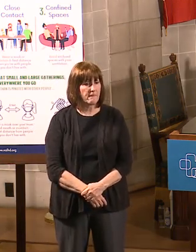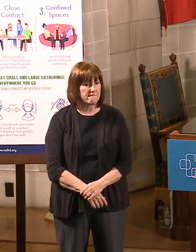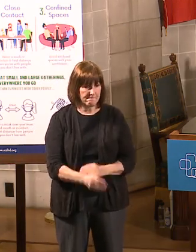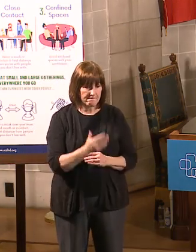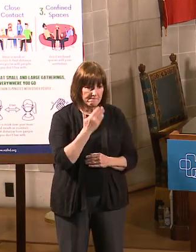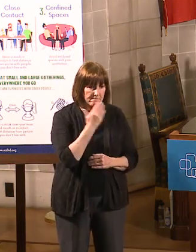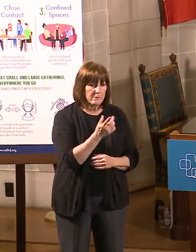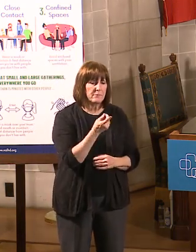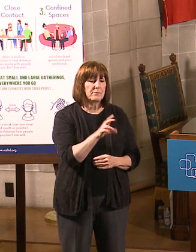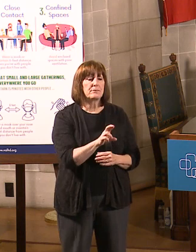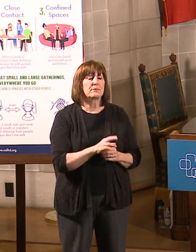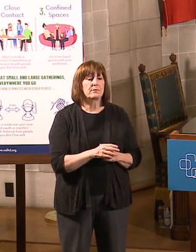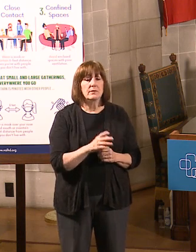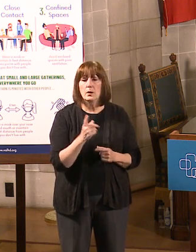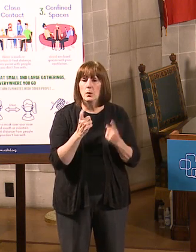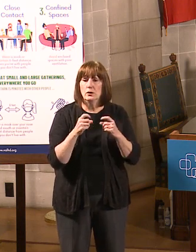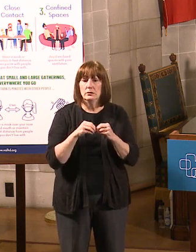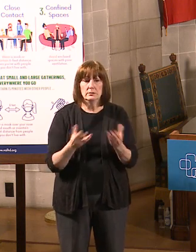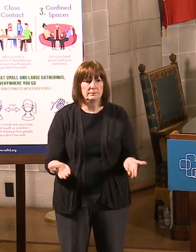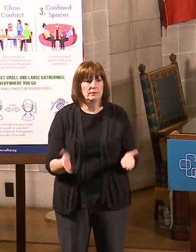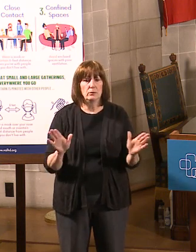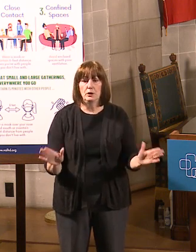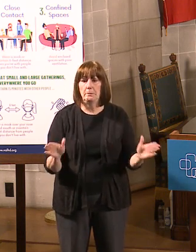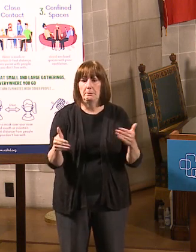Thank you, Dr. Antone. Questions from here in the room?